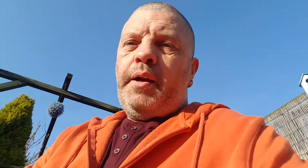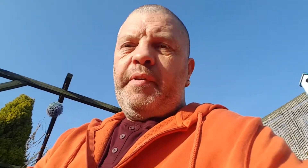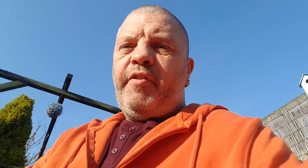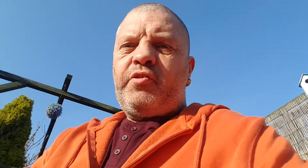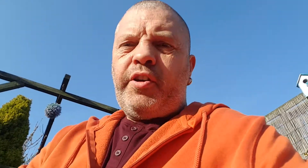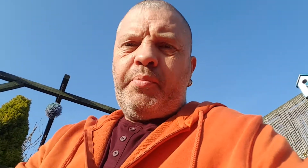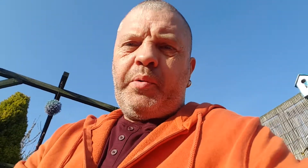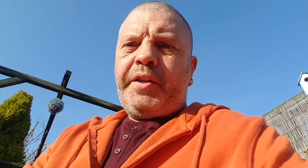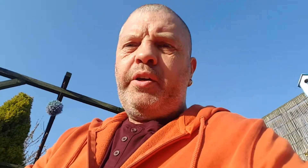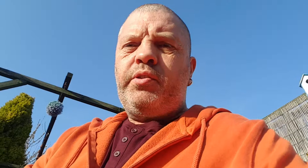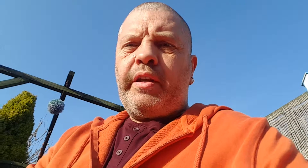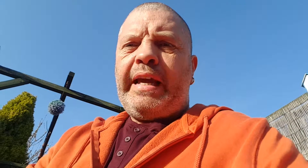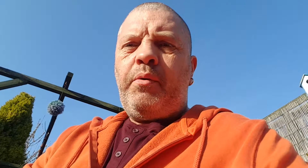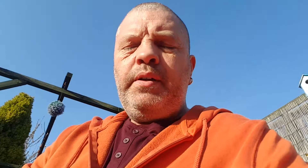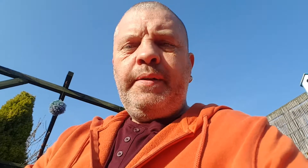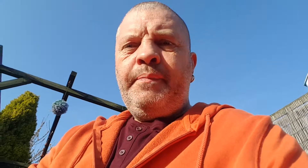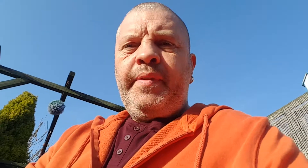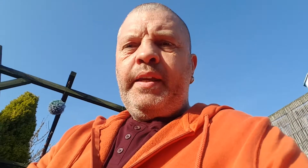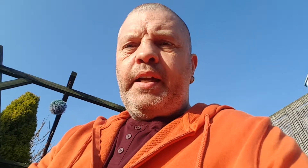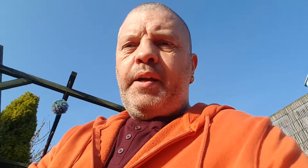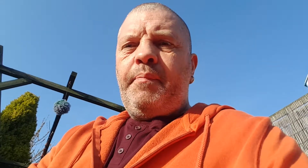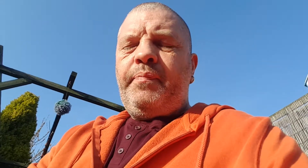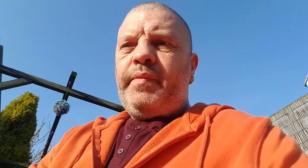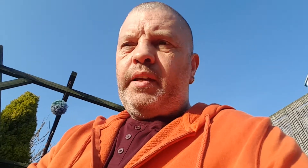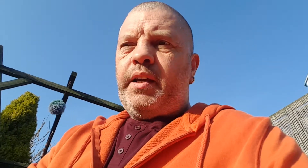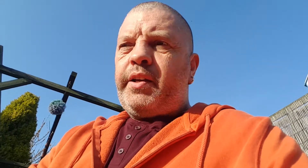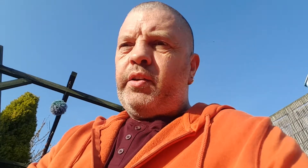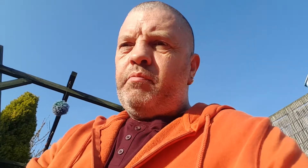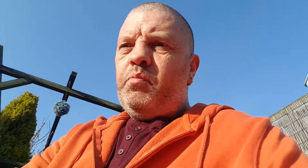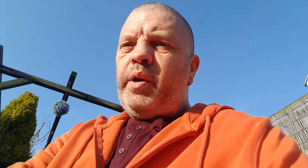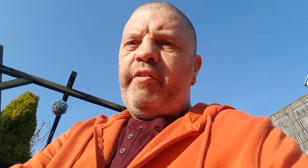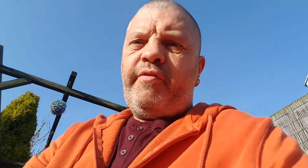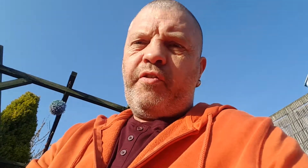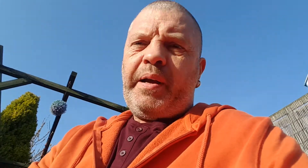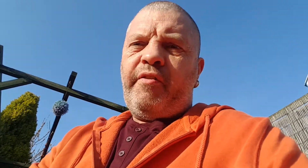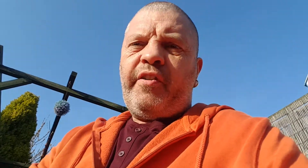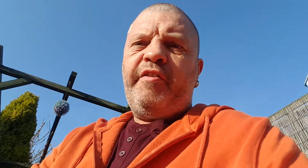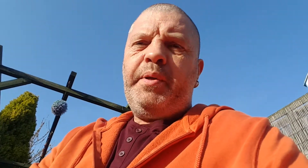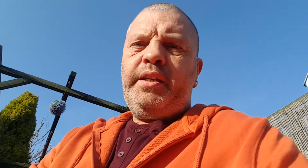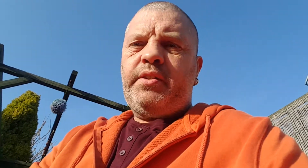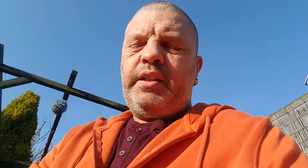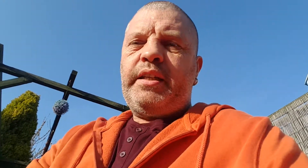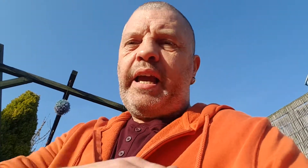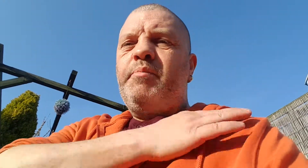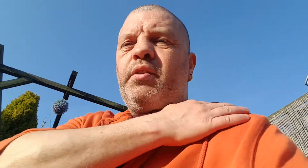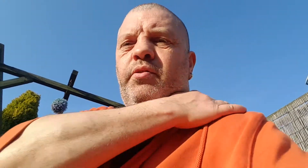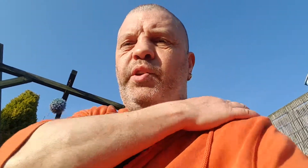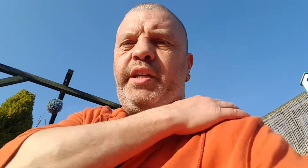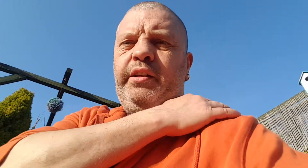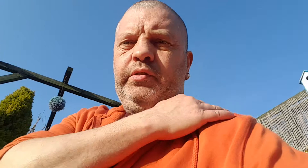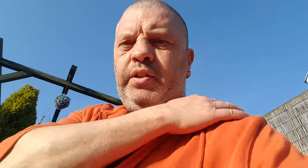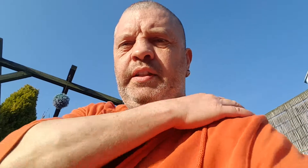if I try and put one of those on now, I can wear it for about 5 minutes. It absolutely kills.